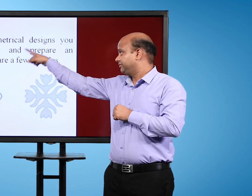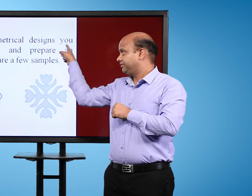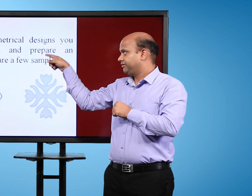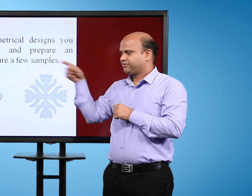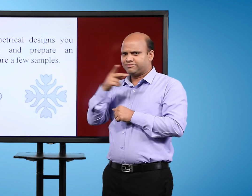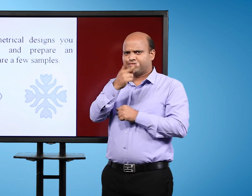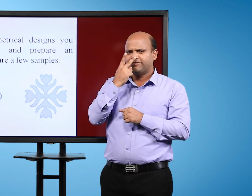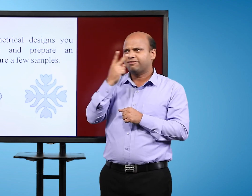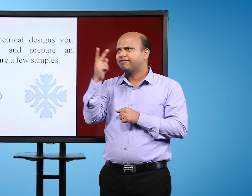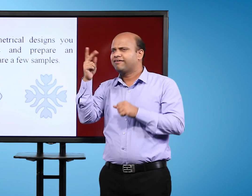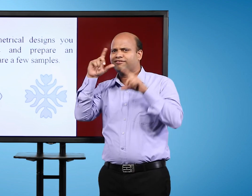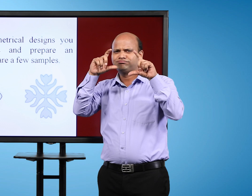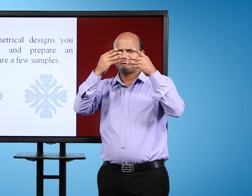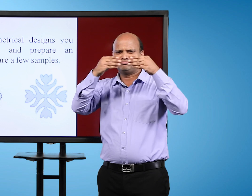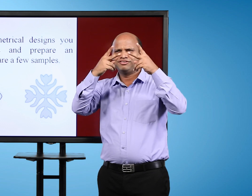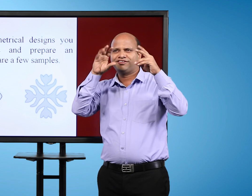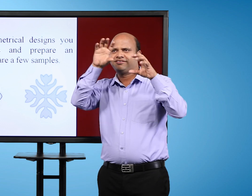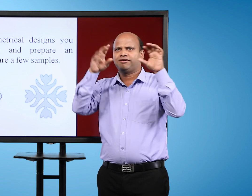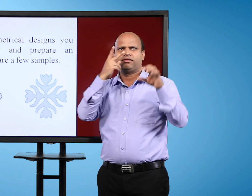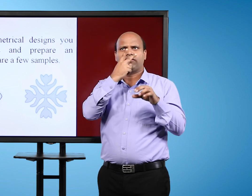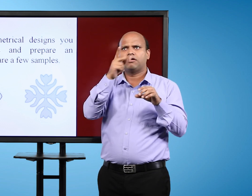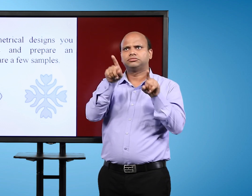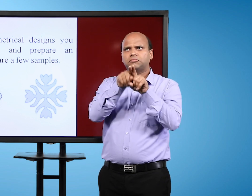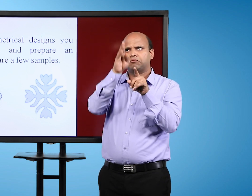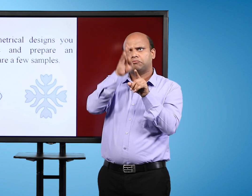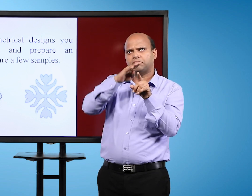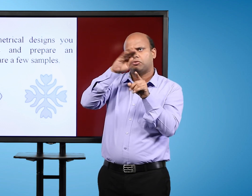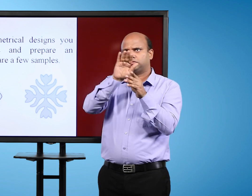Collect symmetrical designs you come across and prepare an album.